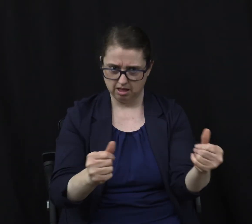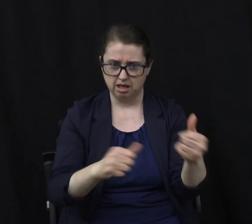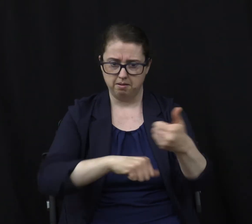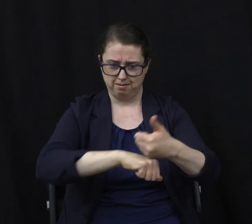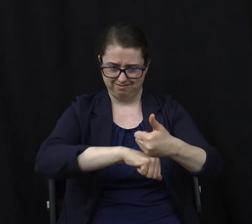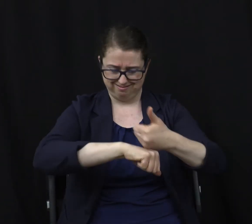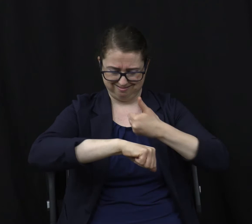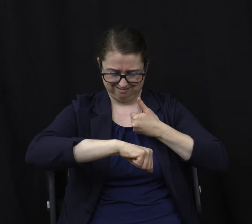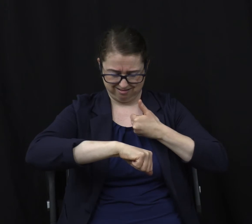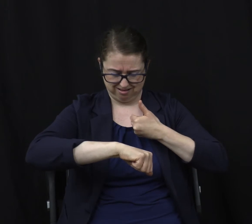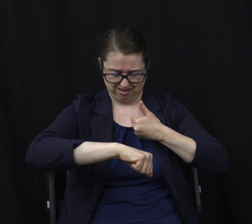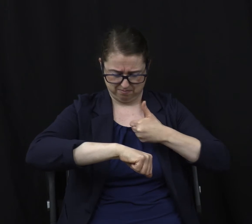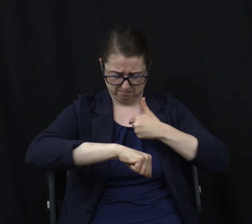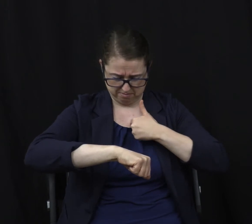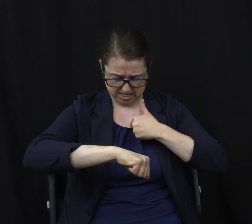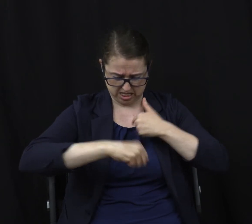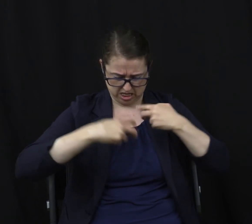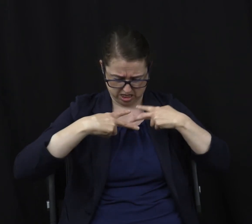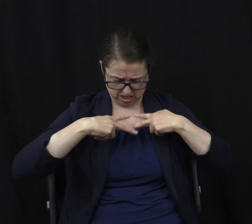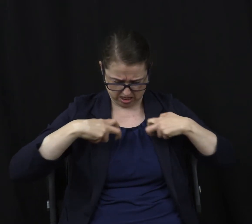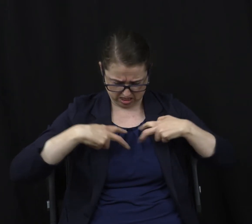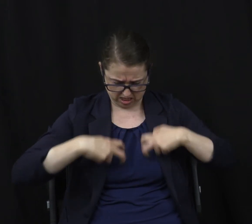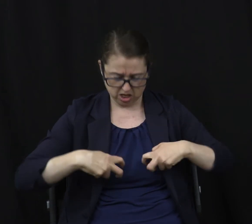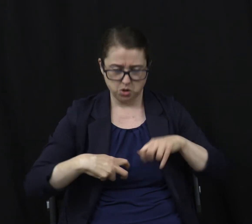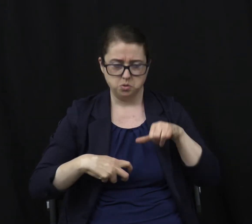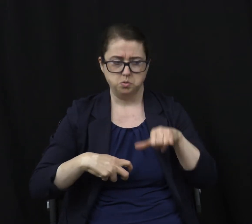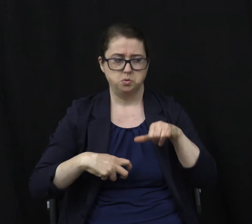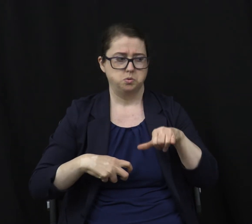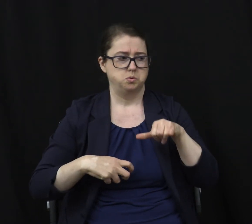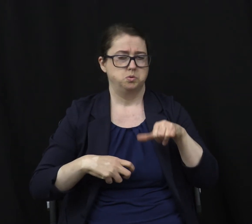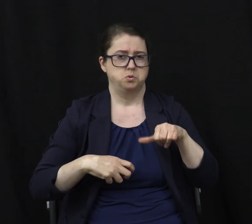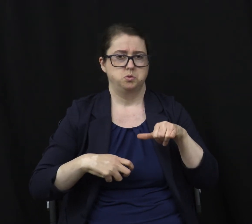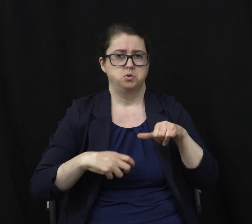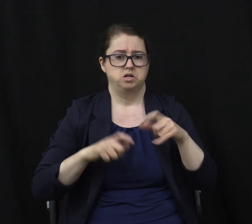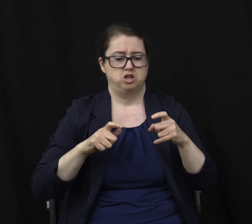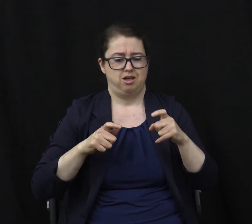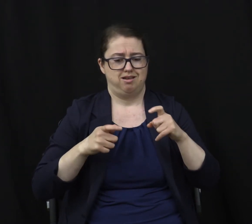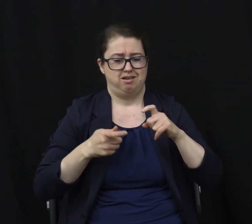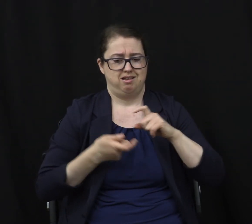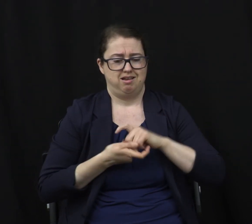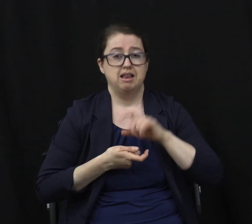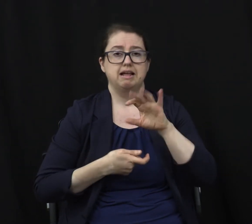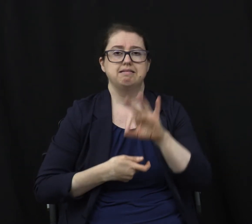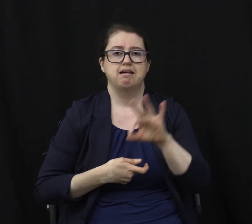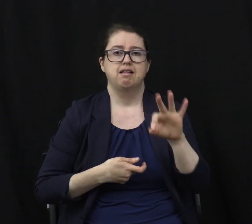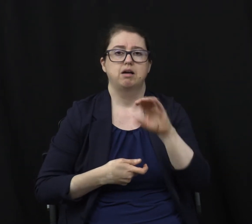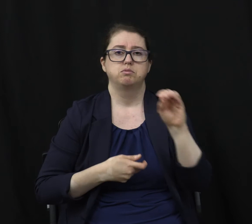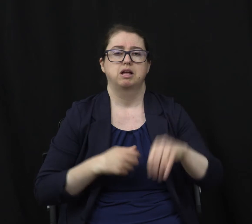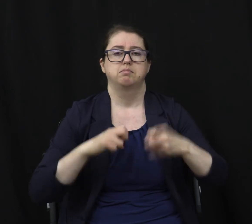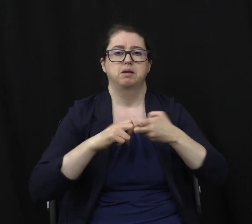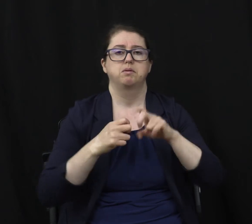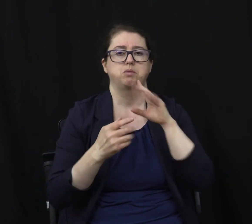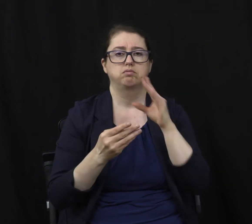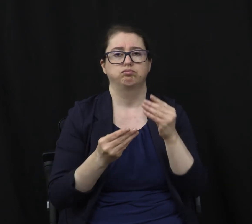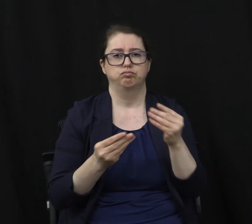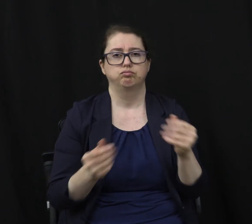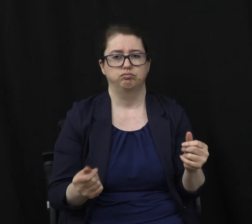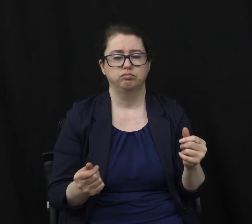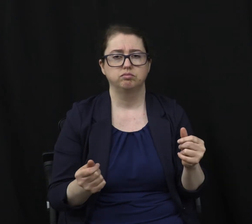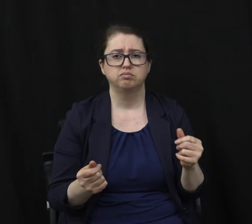our problems will cease. Most people want to experience success in the major areas of their